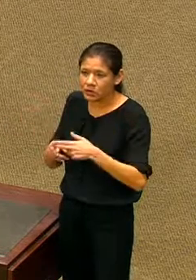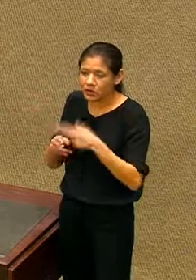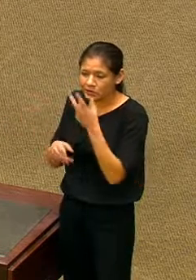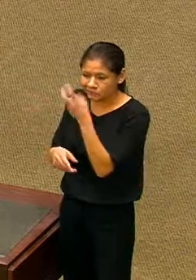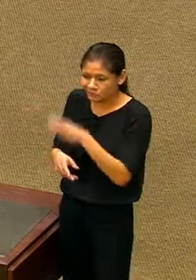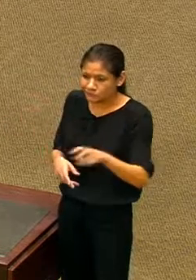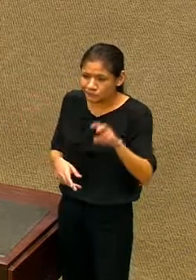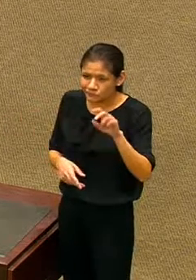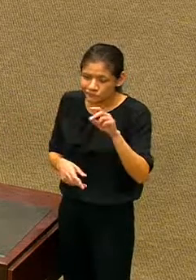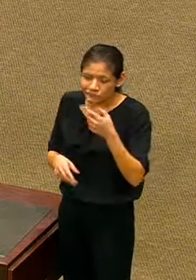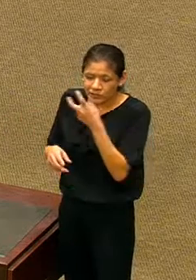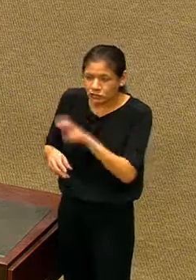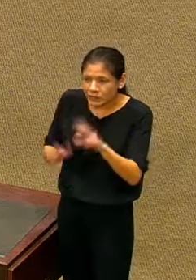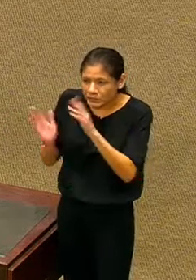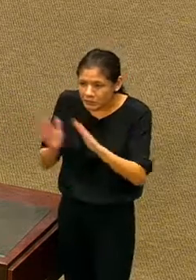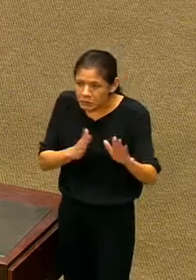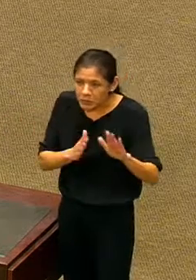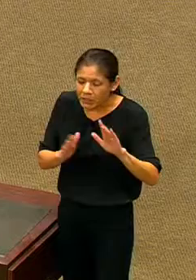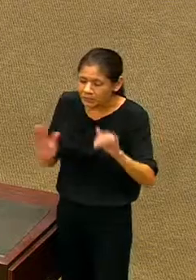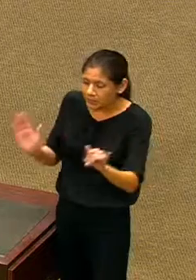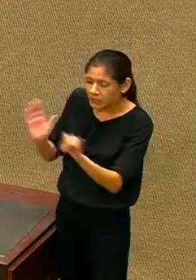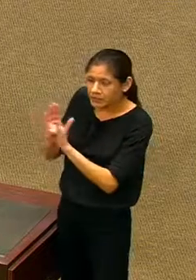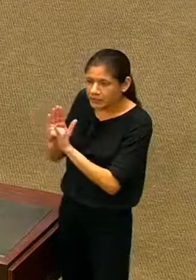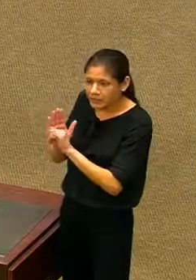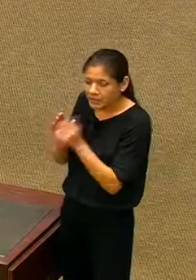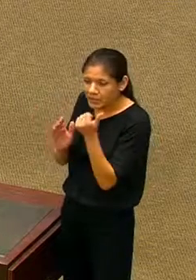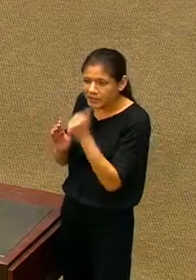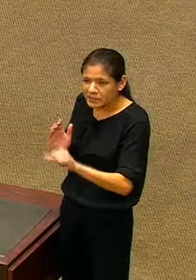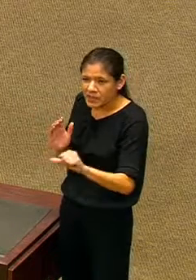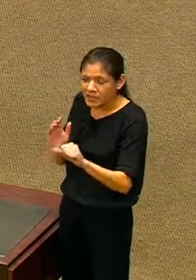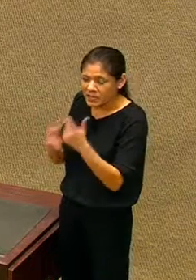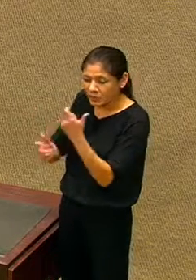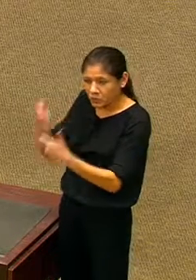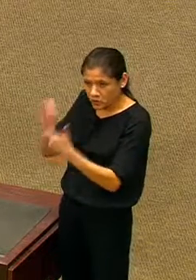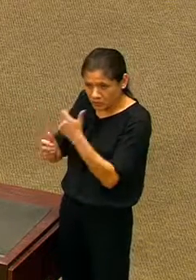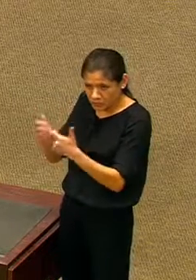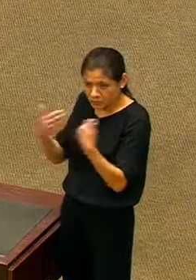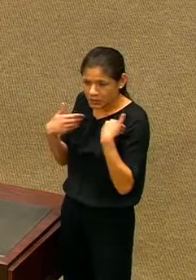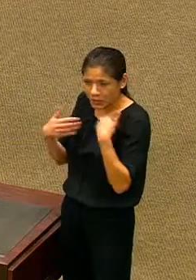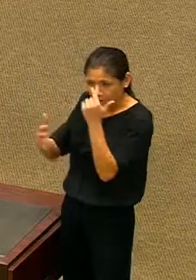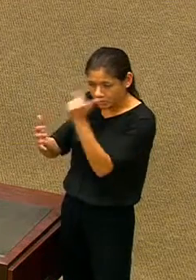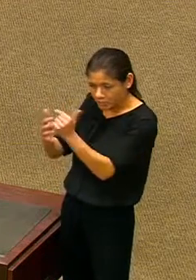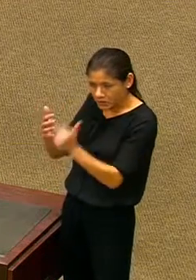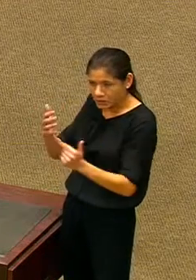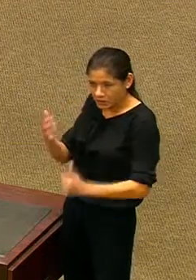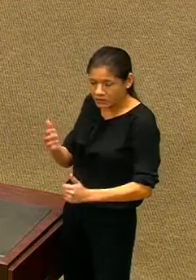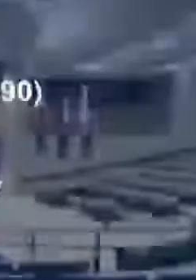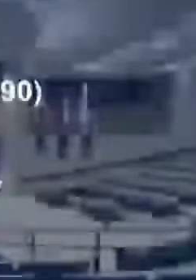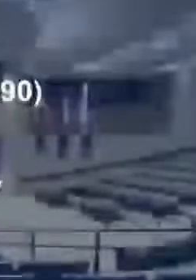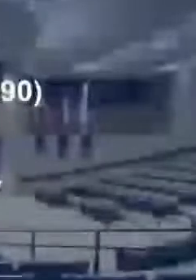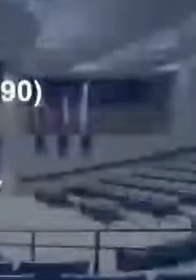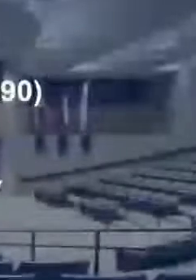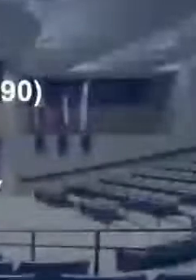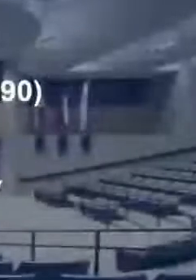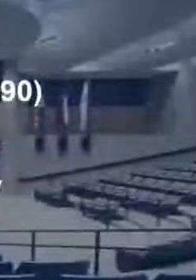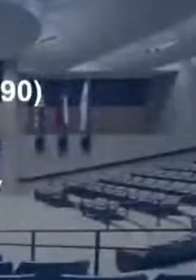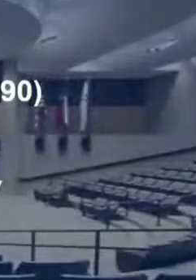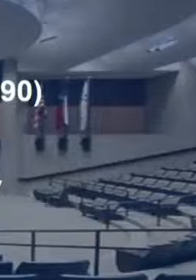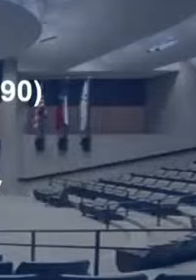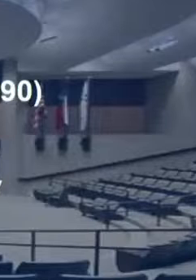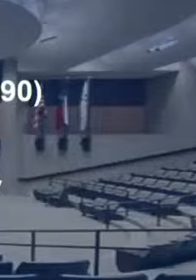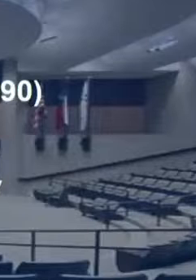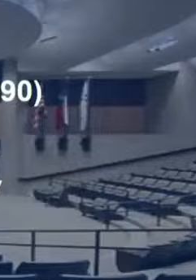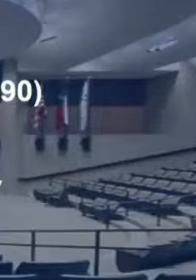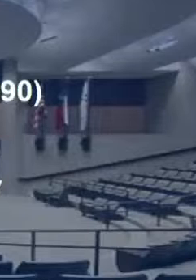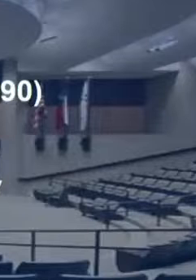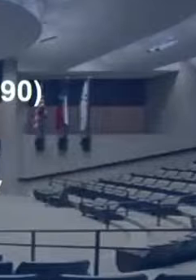transition plan, which identifies any infractions we may have and our plan to rectify those. The City of